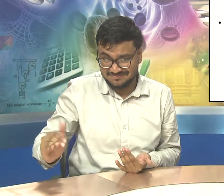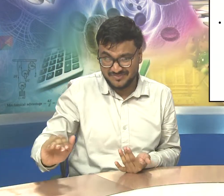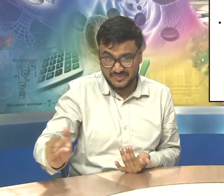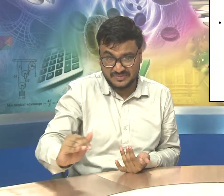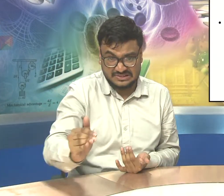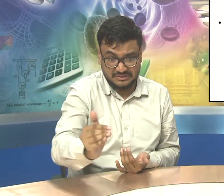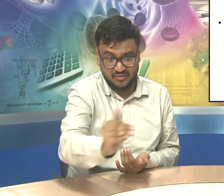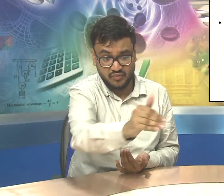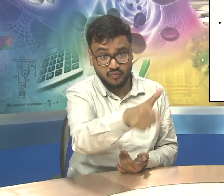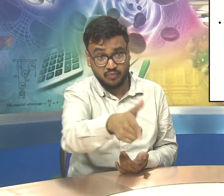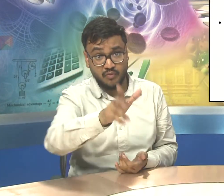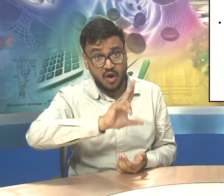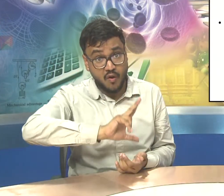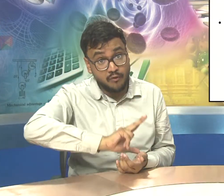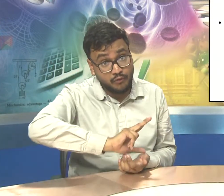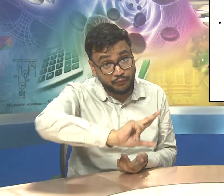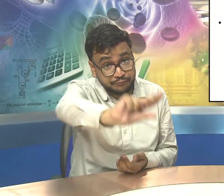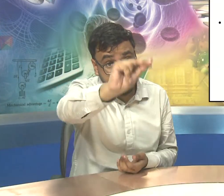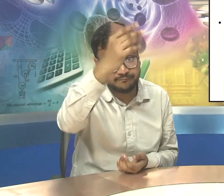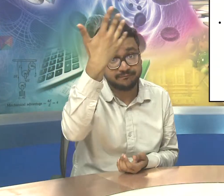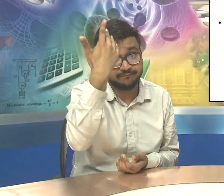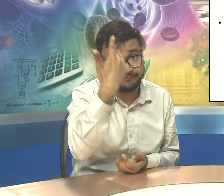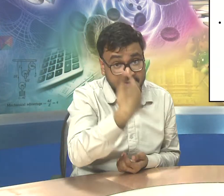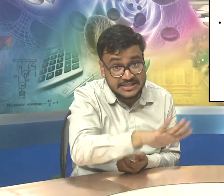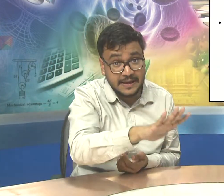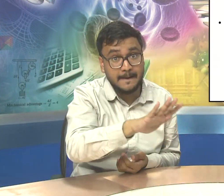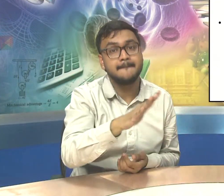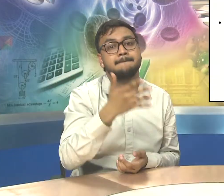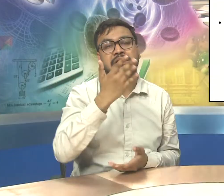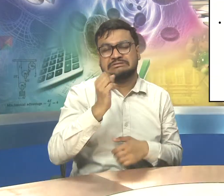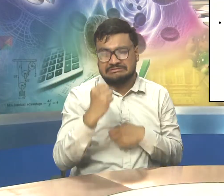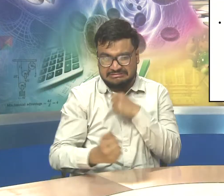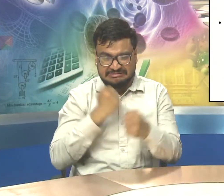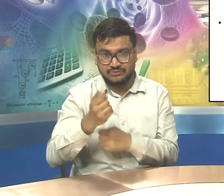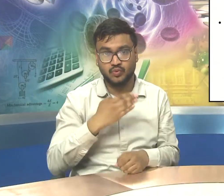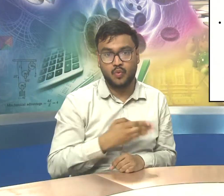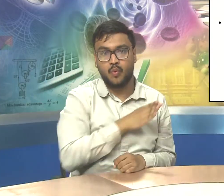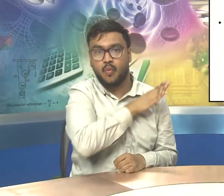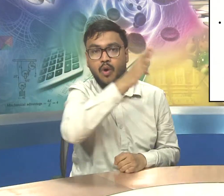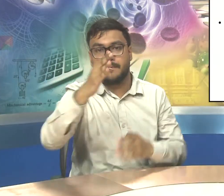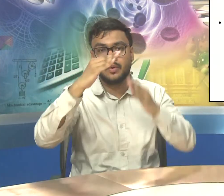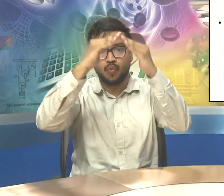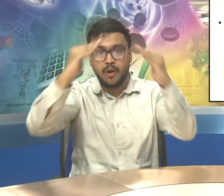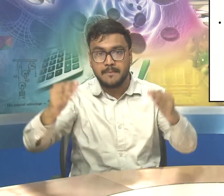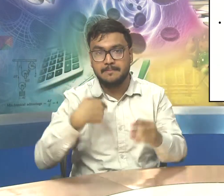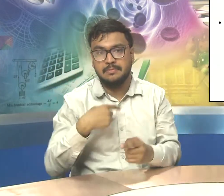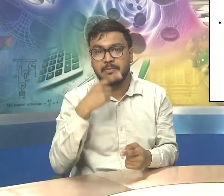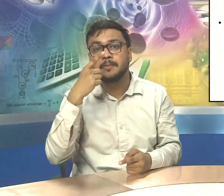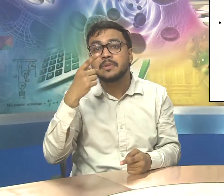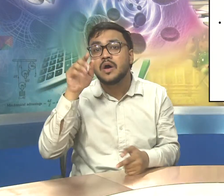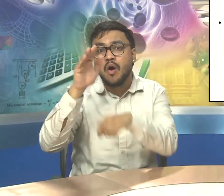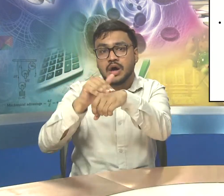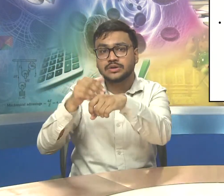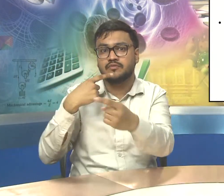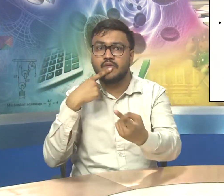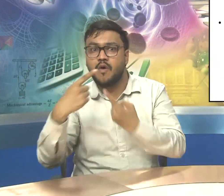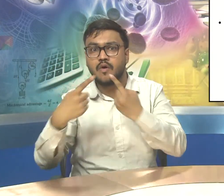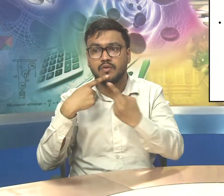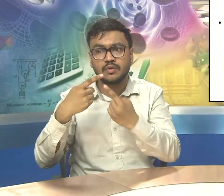and make no sound. When the snake has moved away enough, you then run to